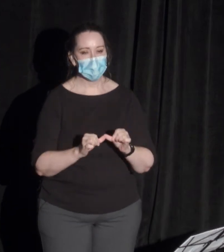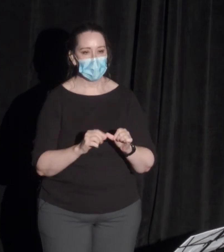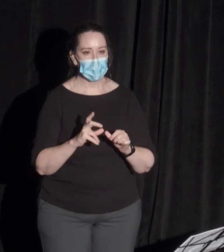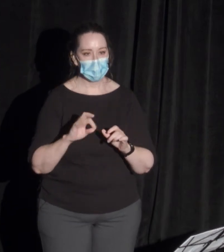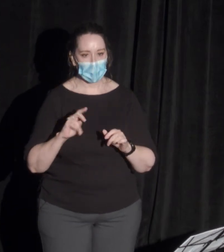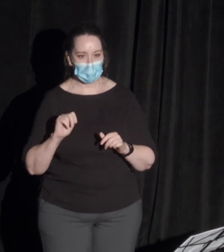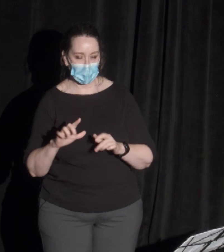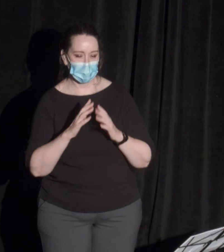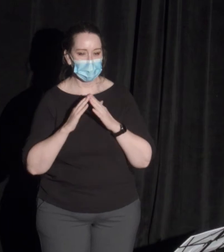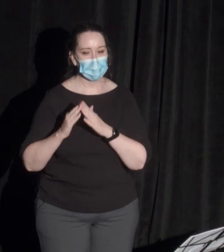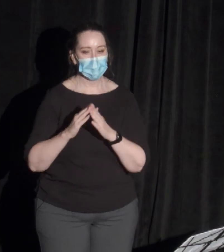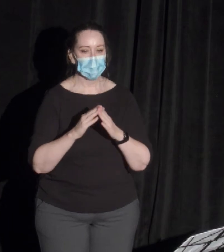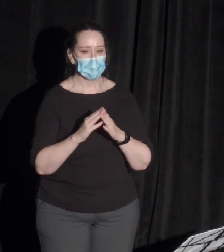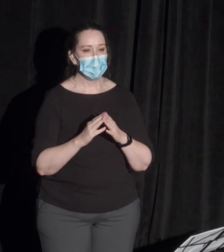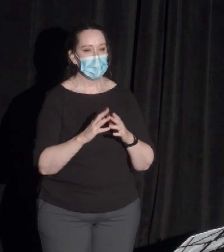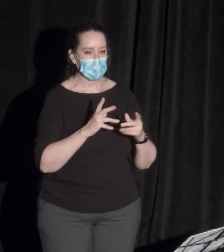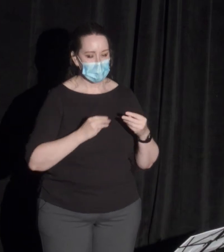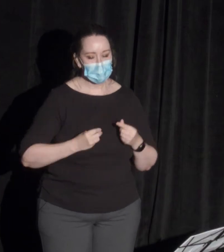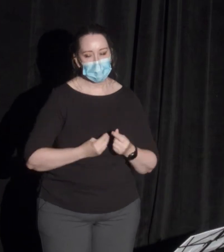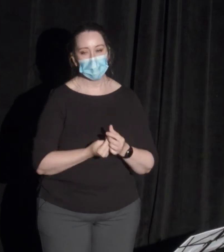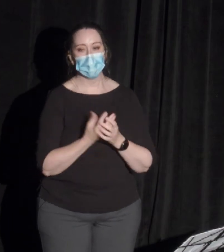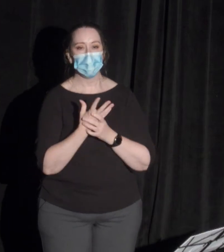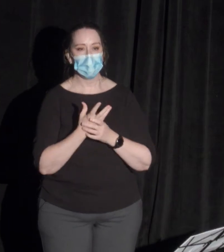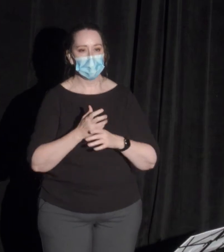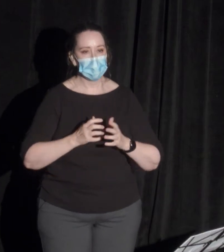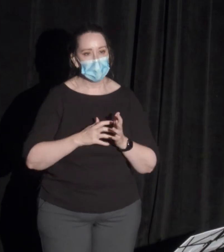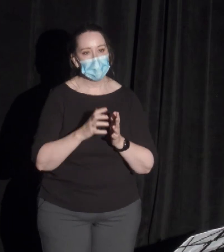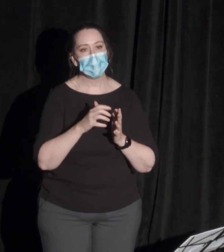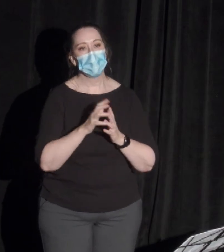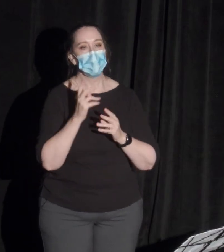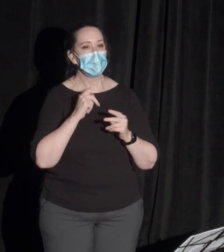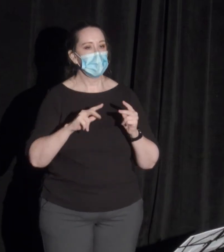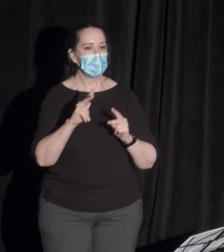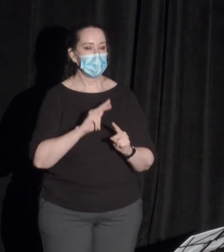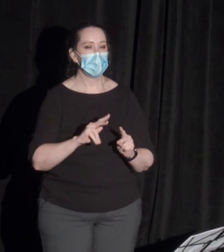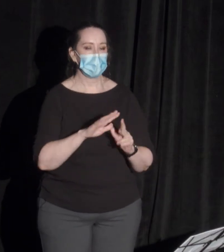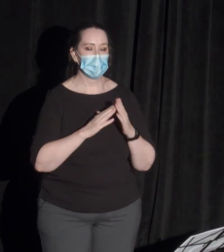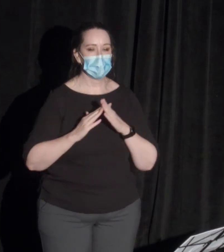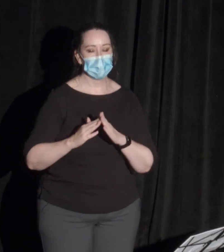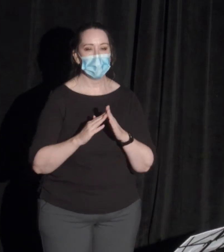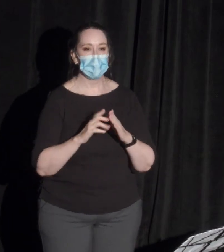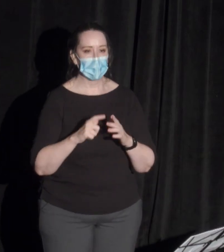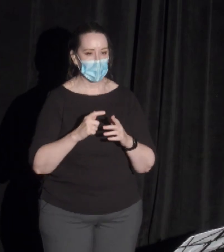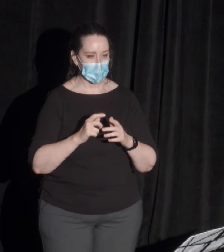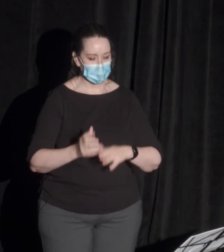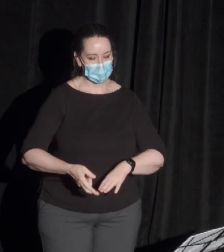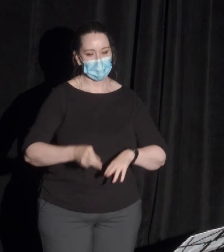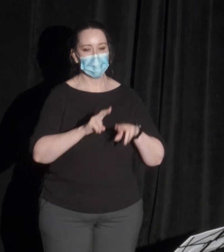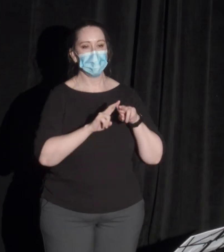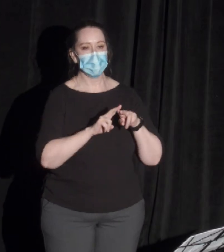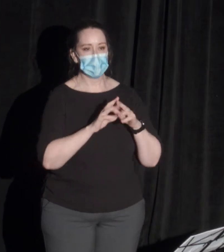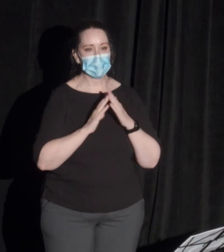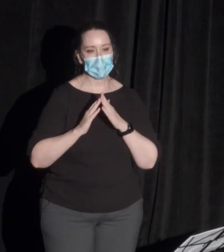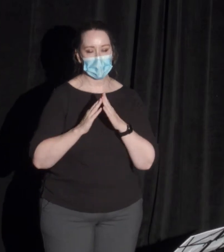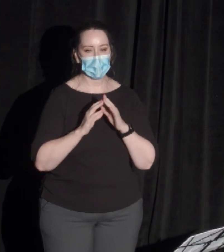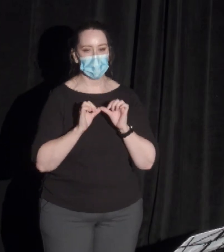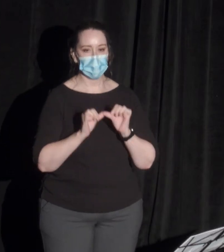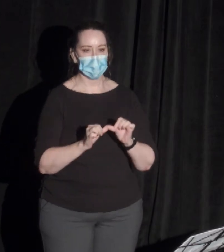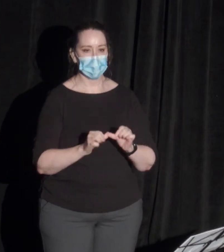cultures while flourishing in modern-day Chicago and continue to enhance our great city's beauty. Chi miigwech, thank you.